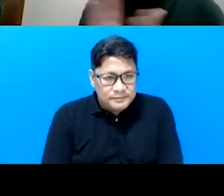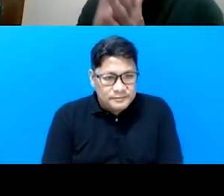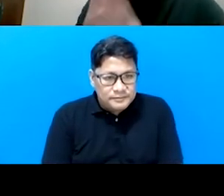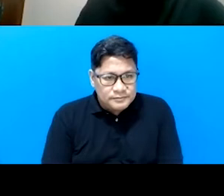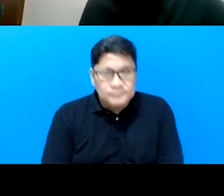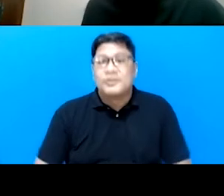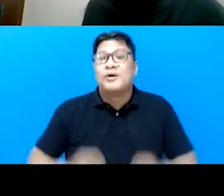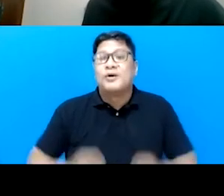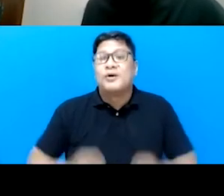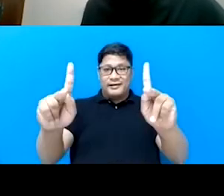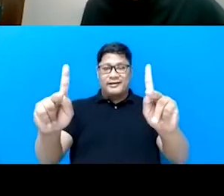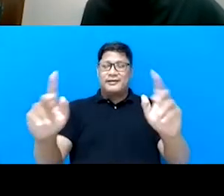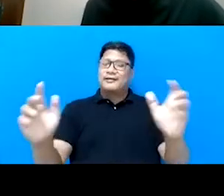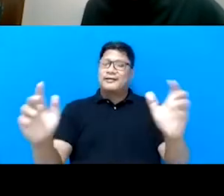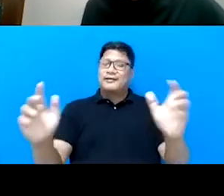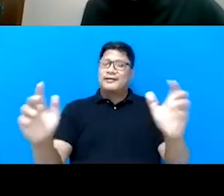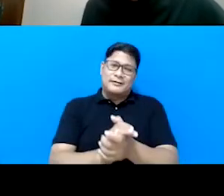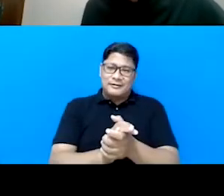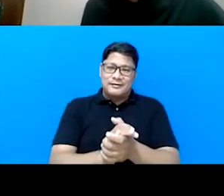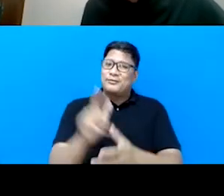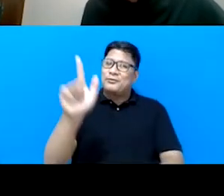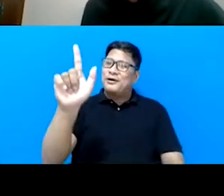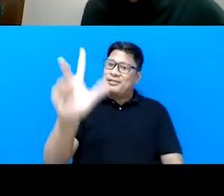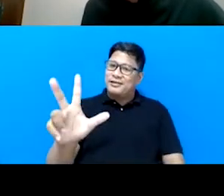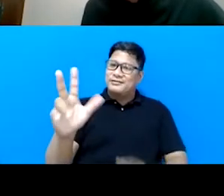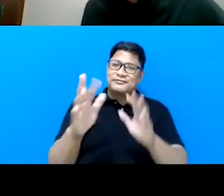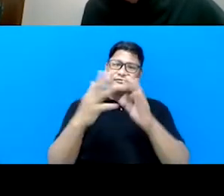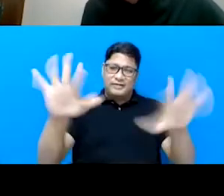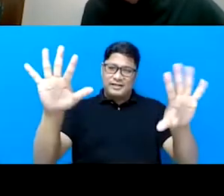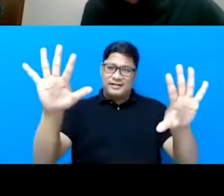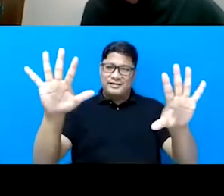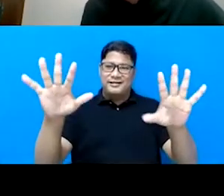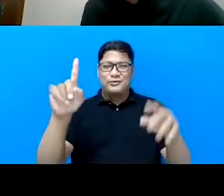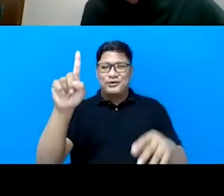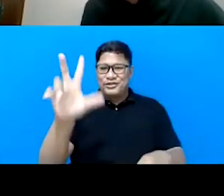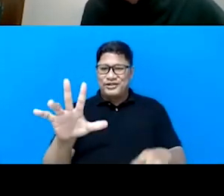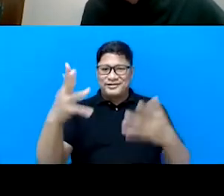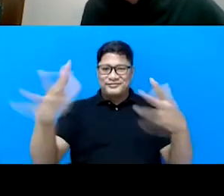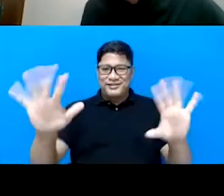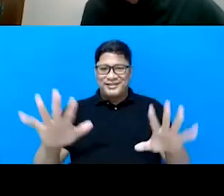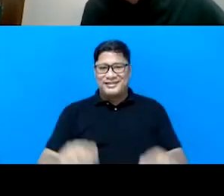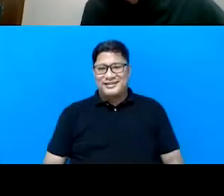Okay. One third Yay. finished. One third finished.